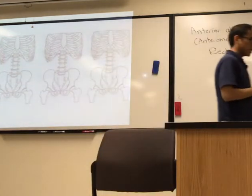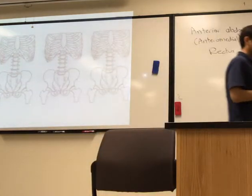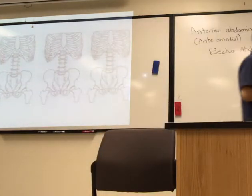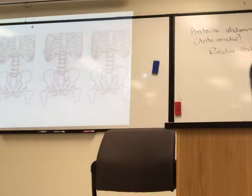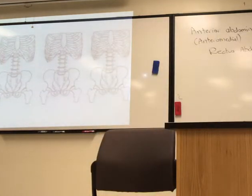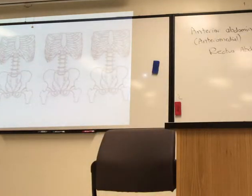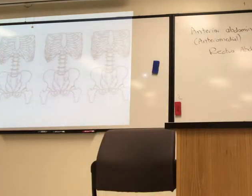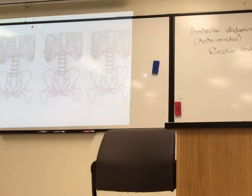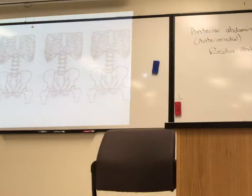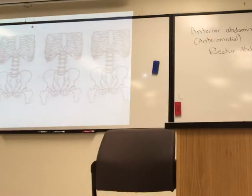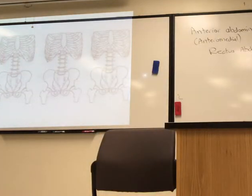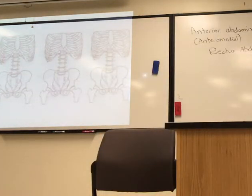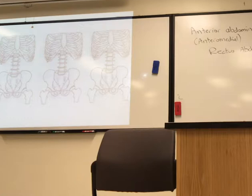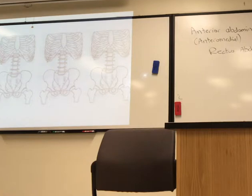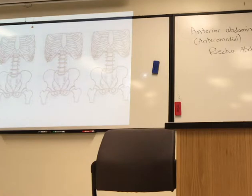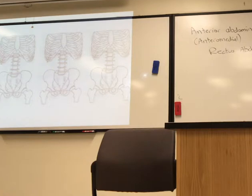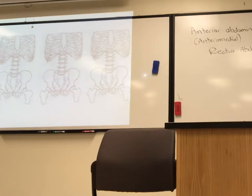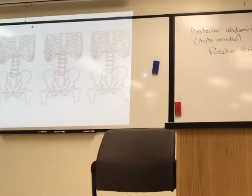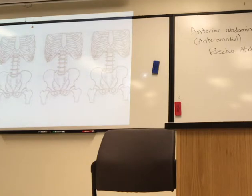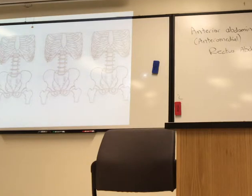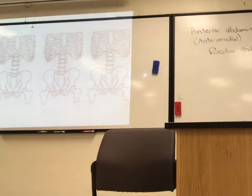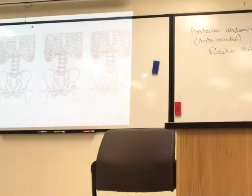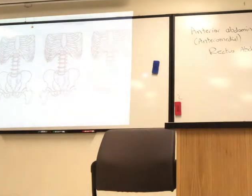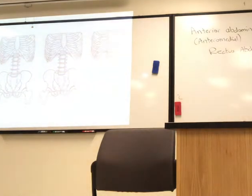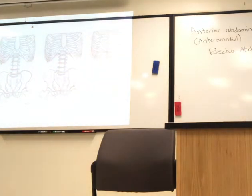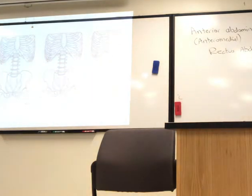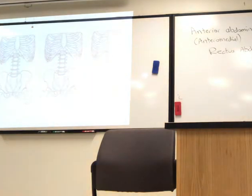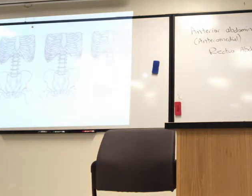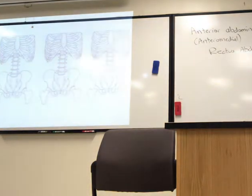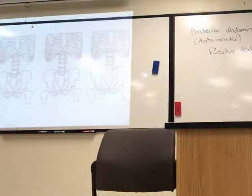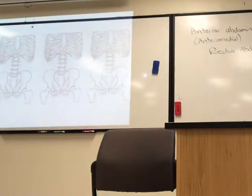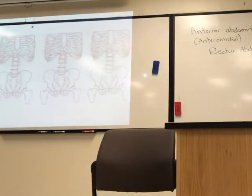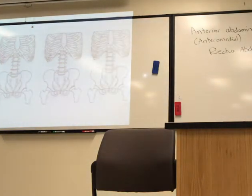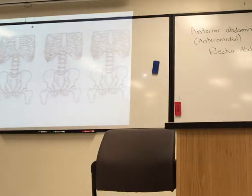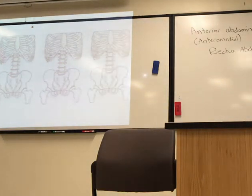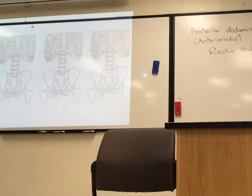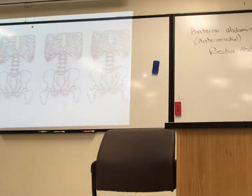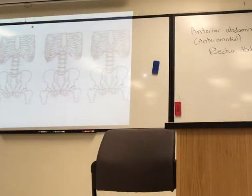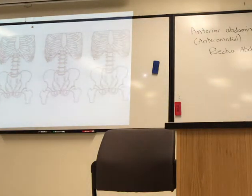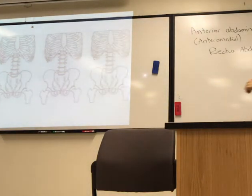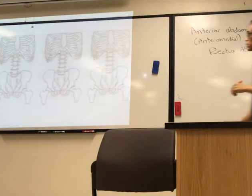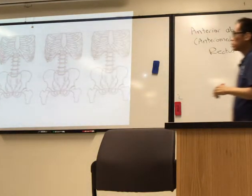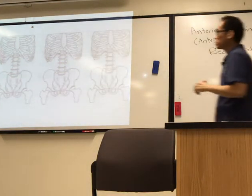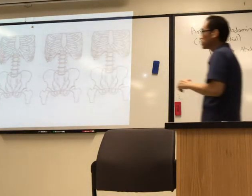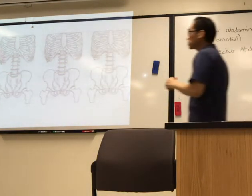And don't forget to draw the actual segments.